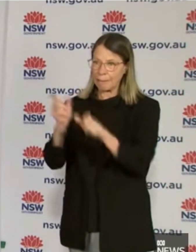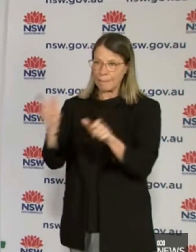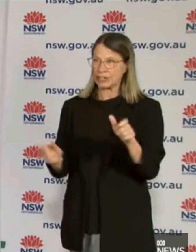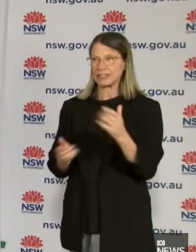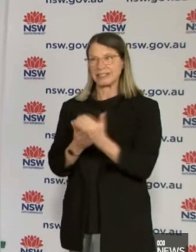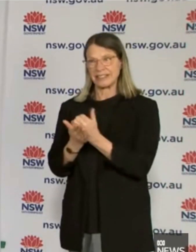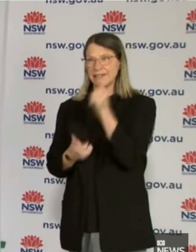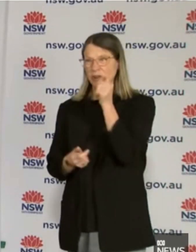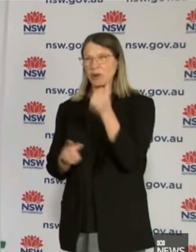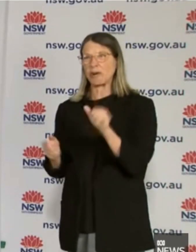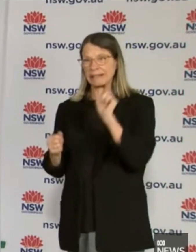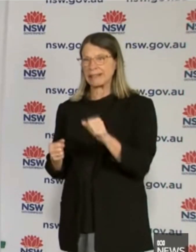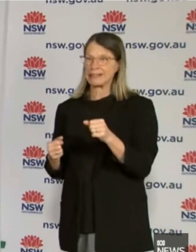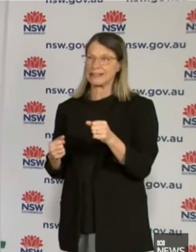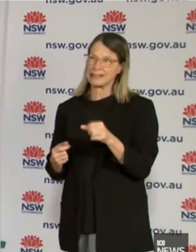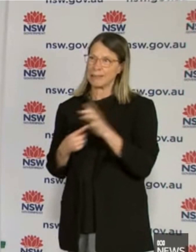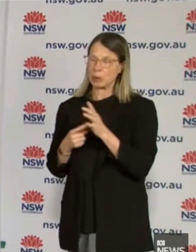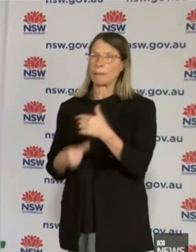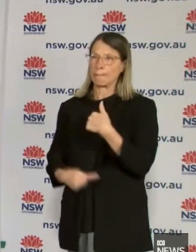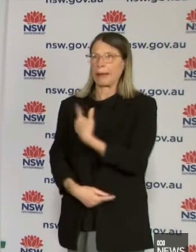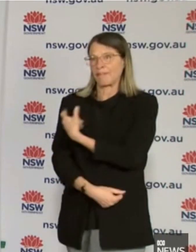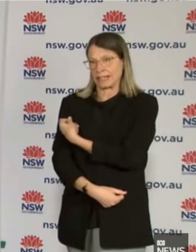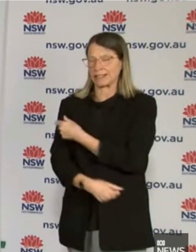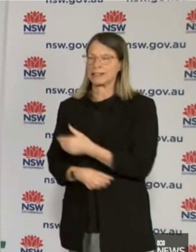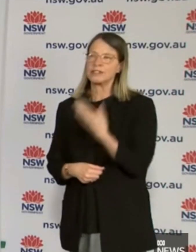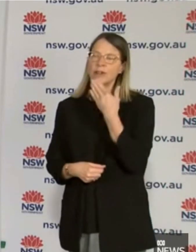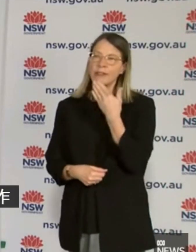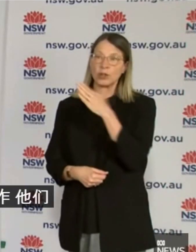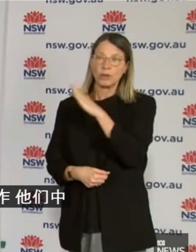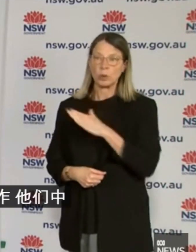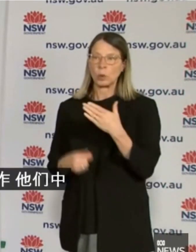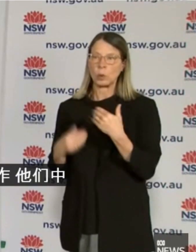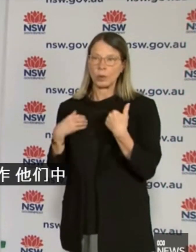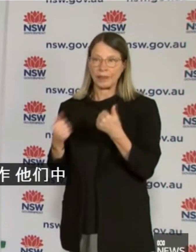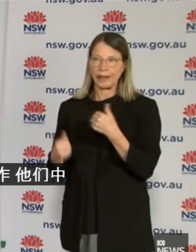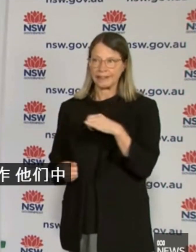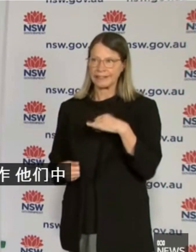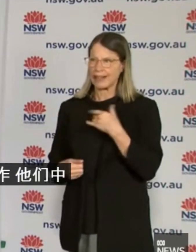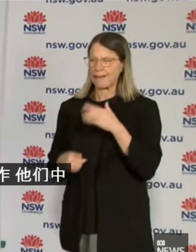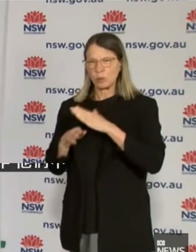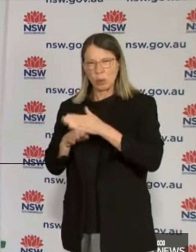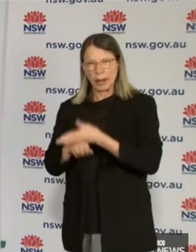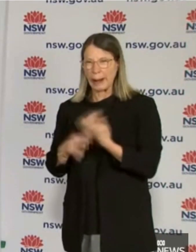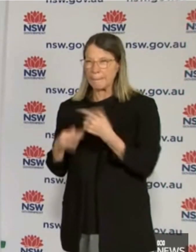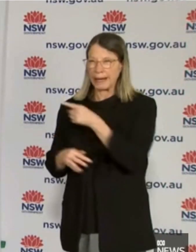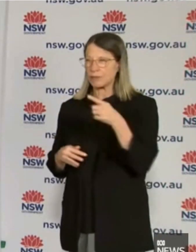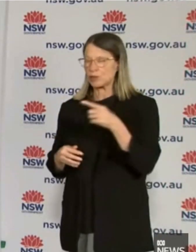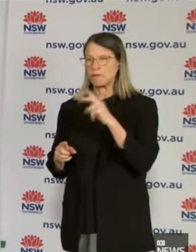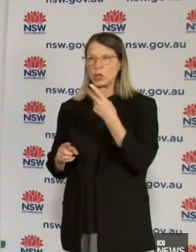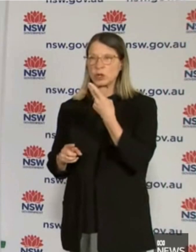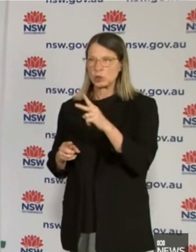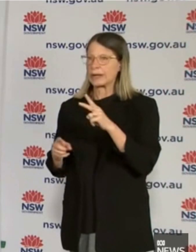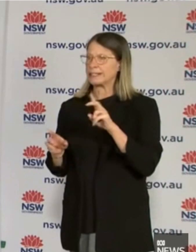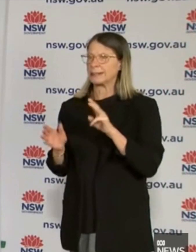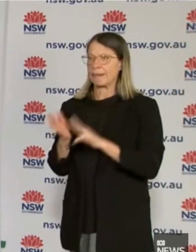absolutely crucial aspect, and I reiterate that. I want to thank all the health staff, the work they're doing at the moment. Many of them have been on the front line for 20 months.